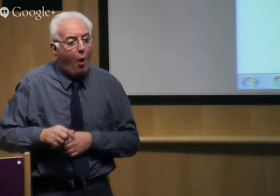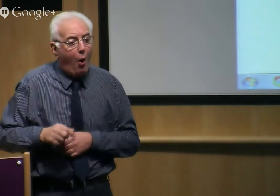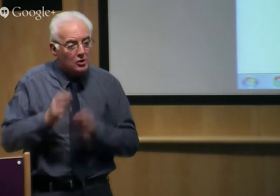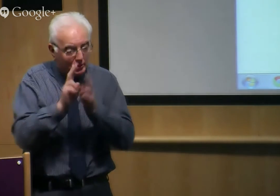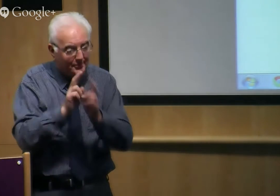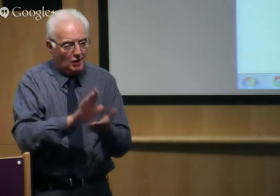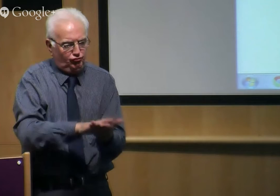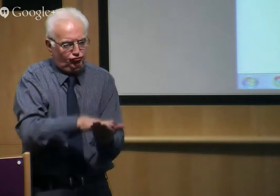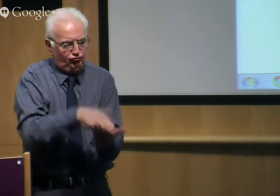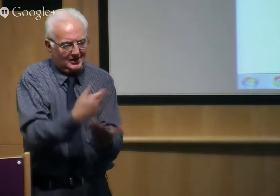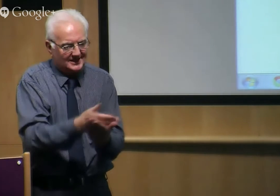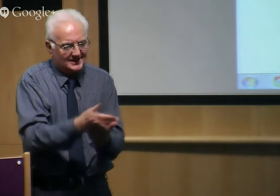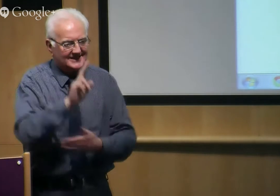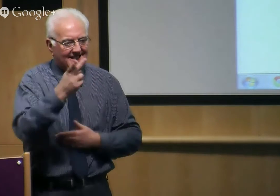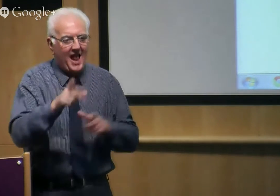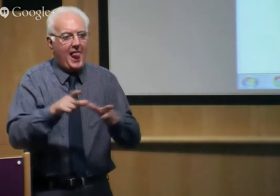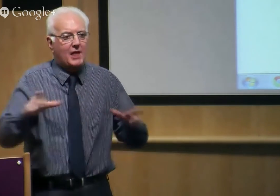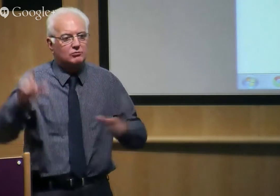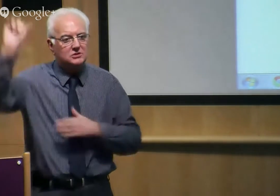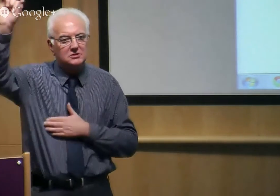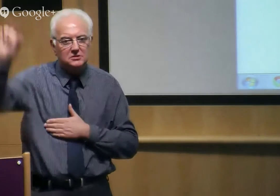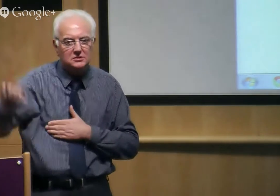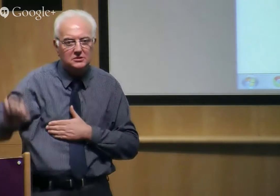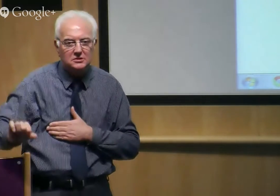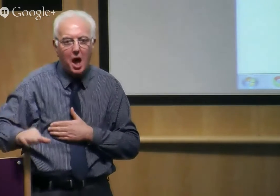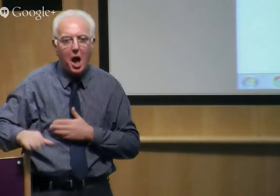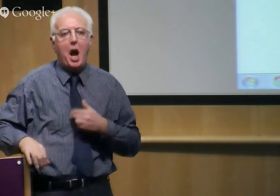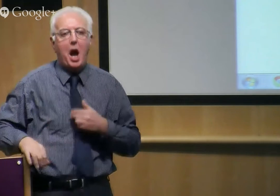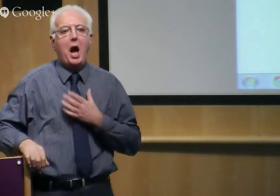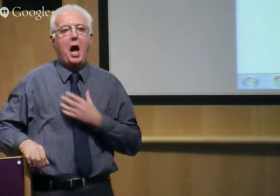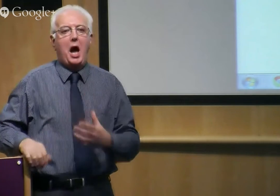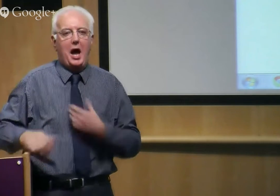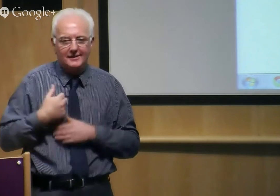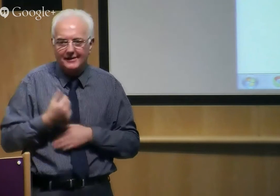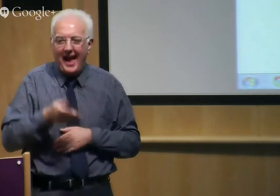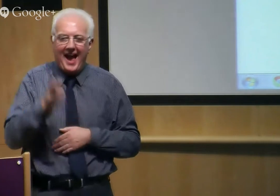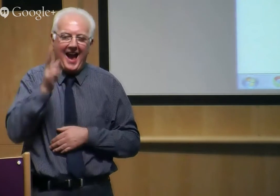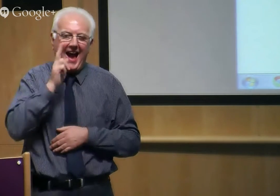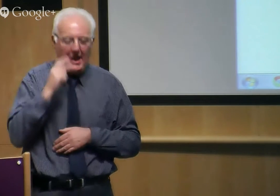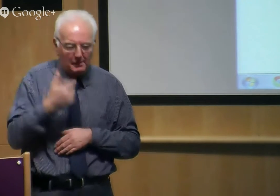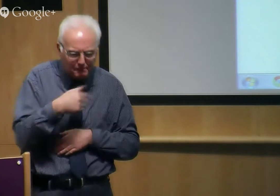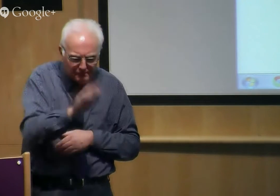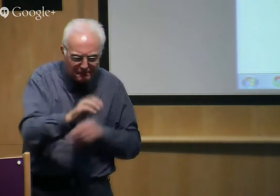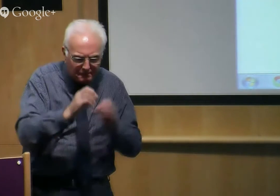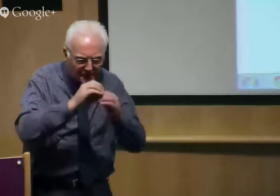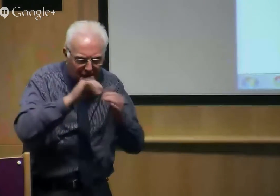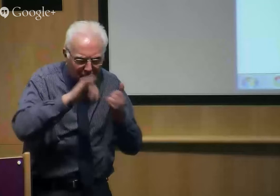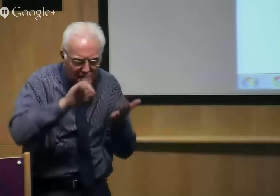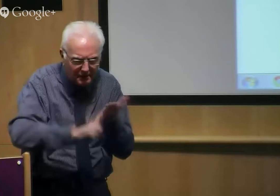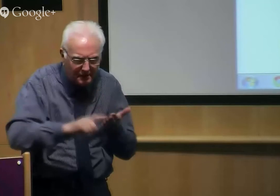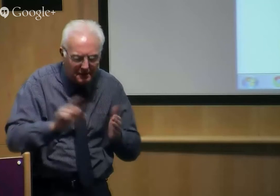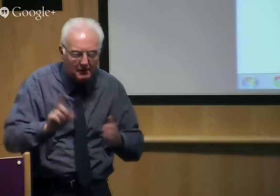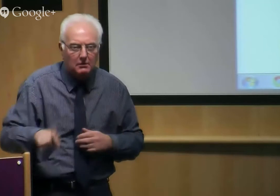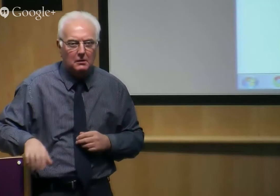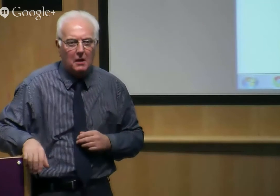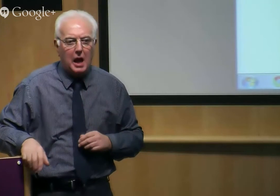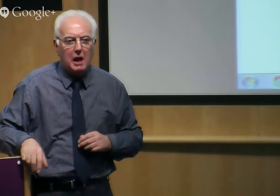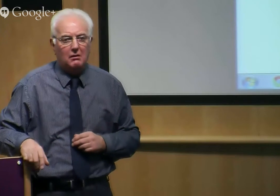these different languages. And I said, what are all these languages there for? He said, oh, we translate everything into these languages for people. I said, oh